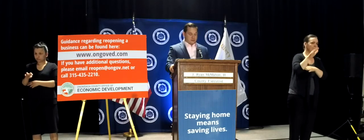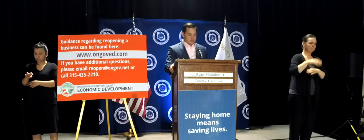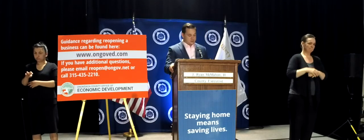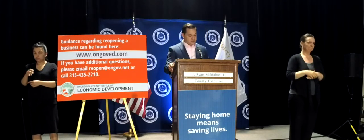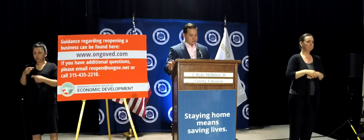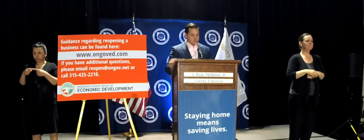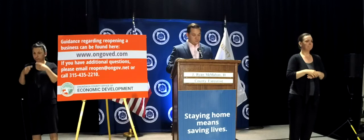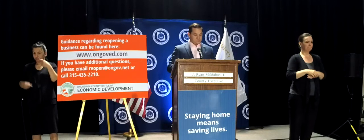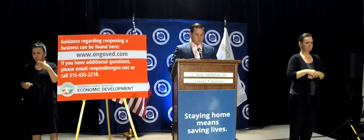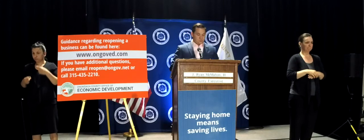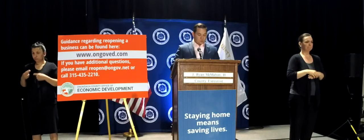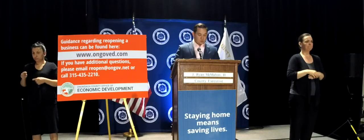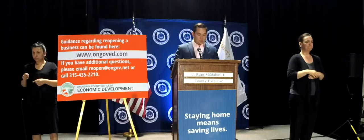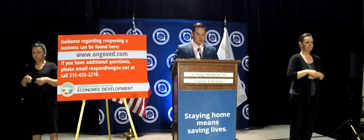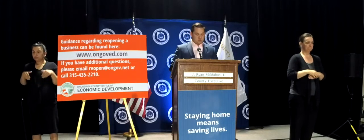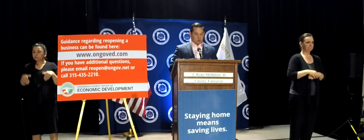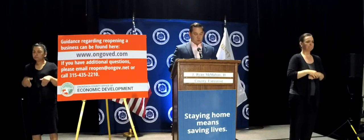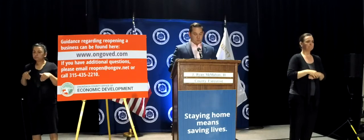938 pending tests.